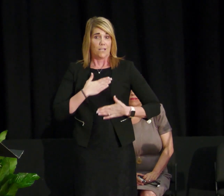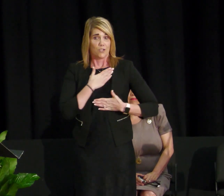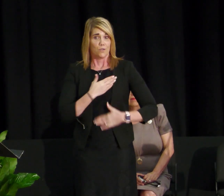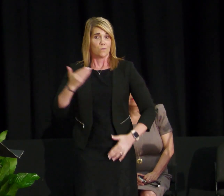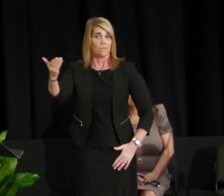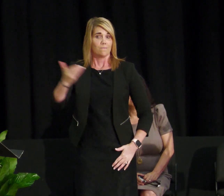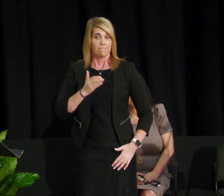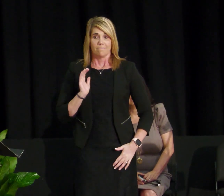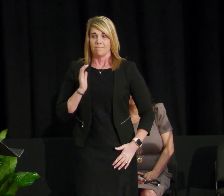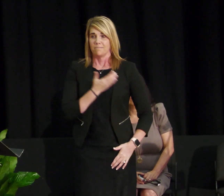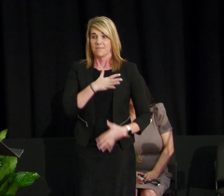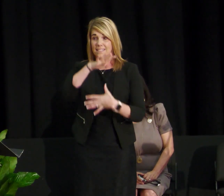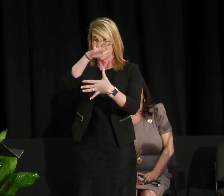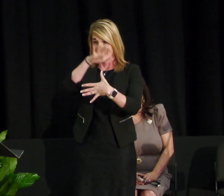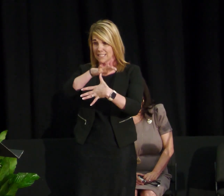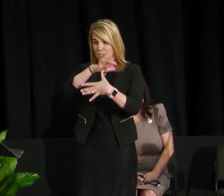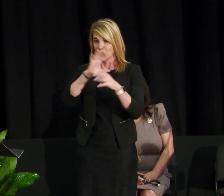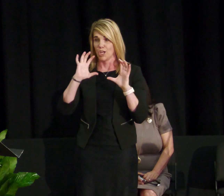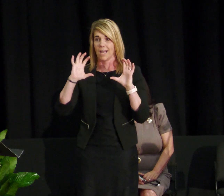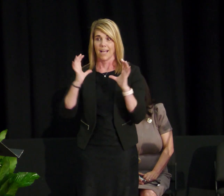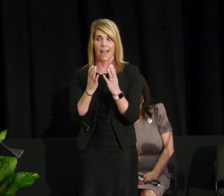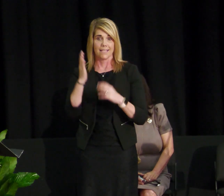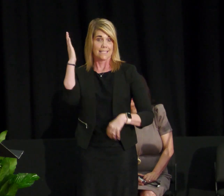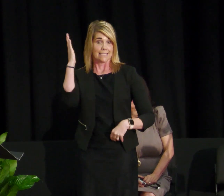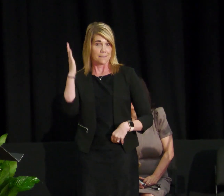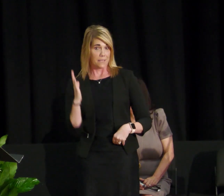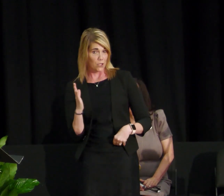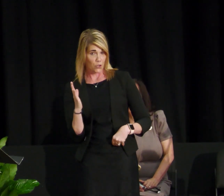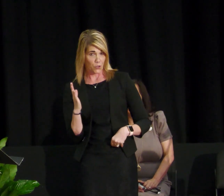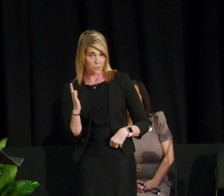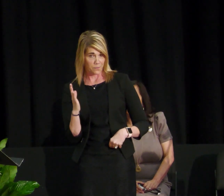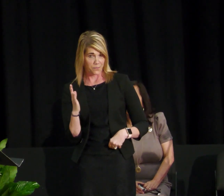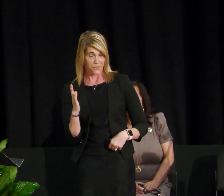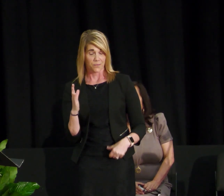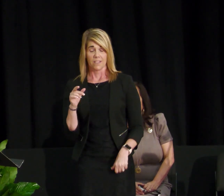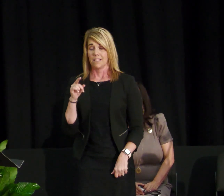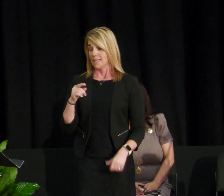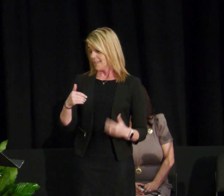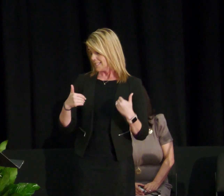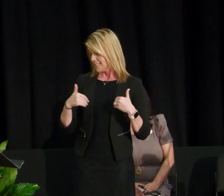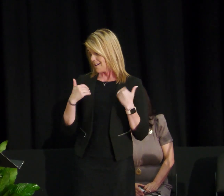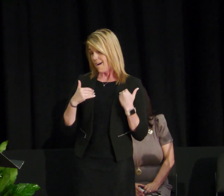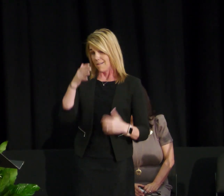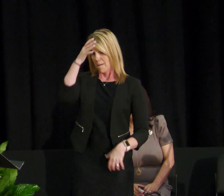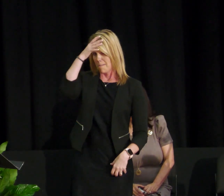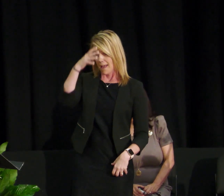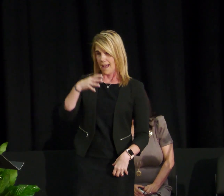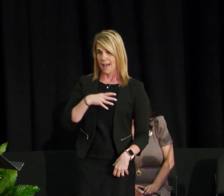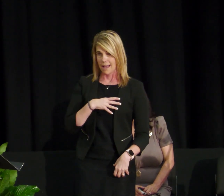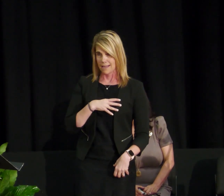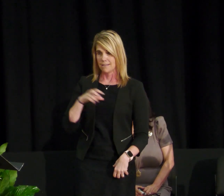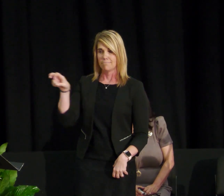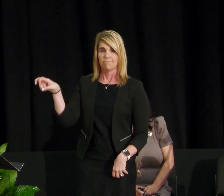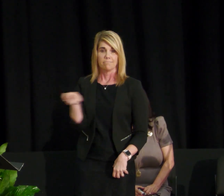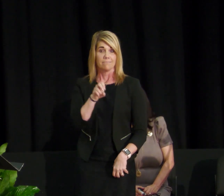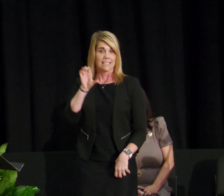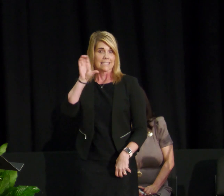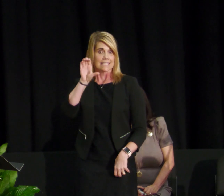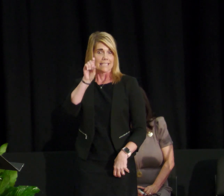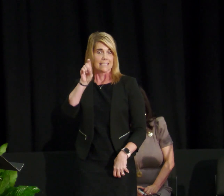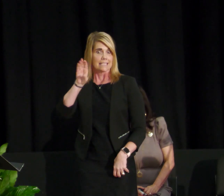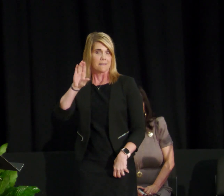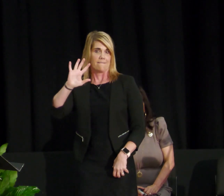Now it is my great pleasure to introduce our senior class speaker. This young man